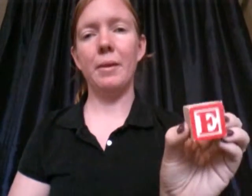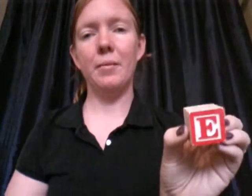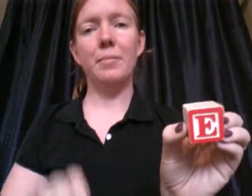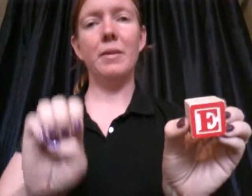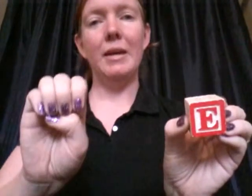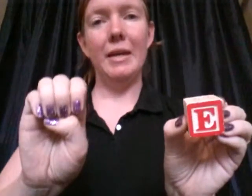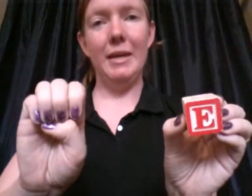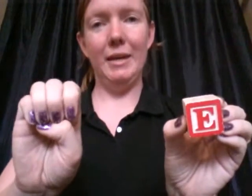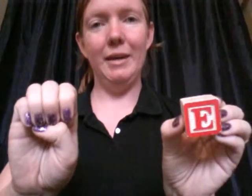E